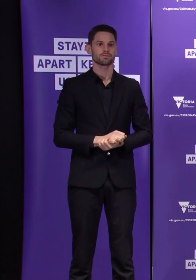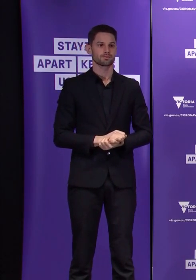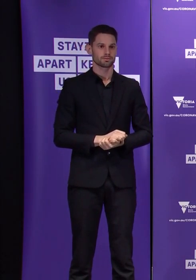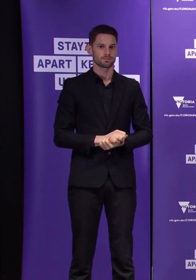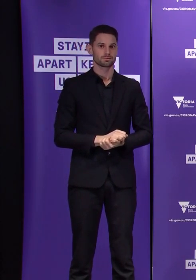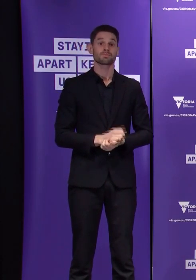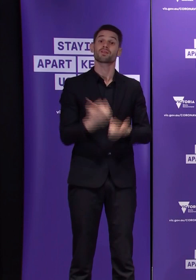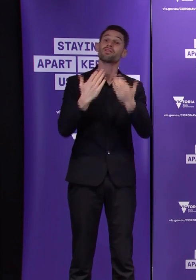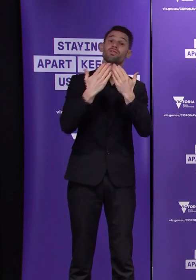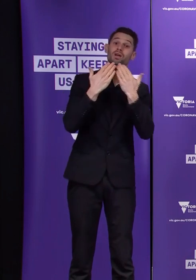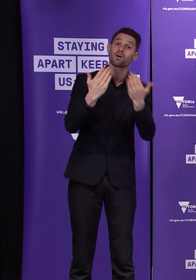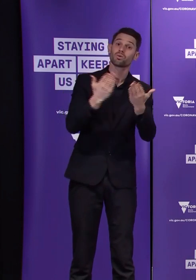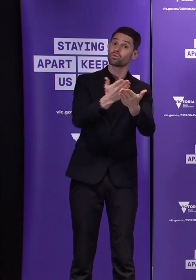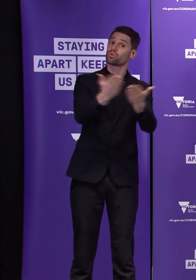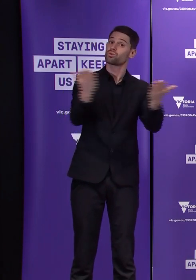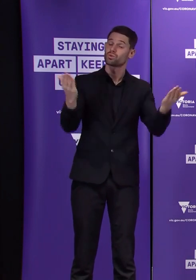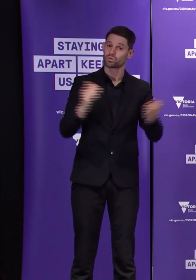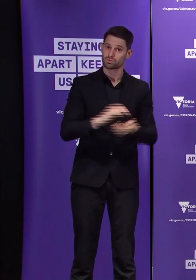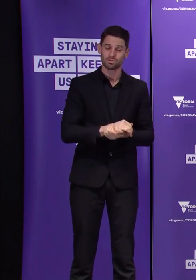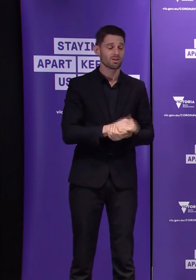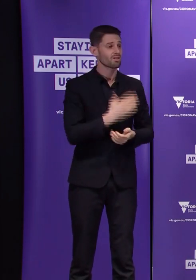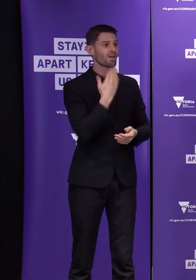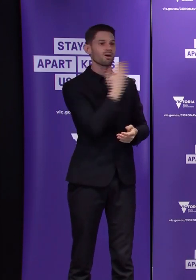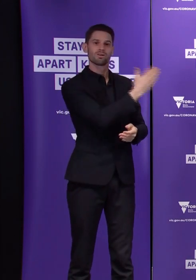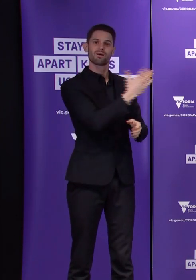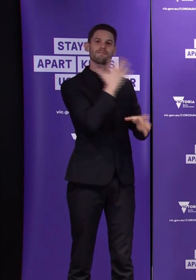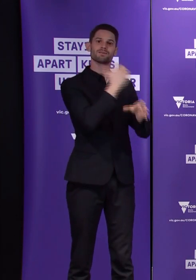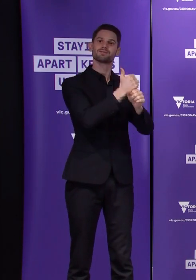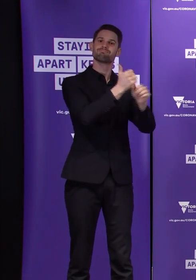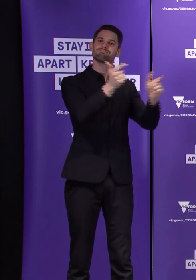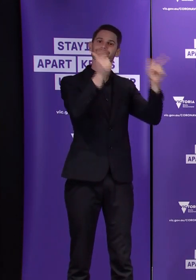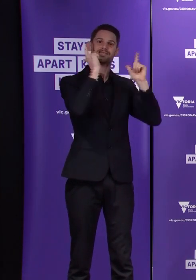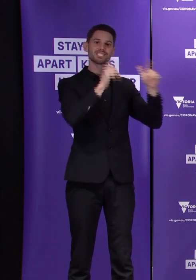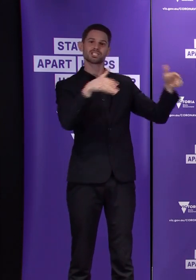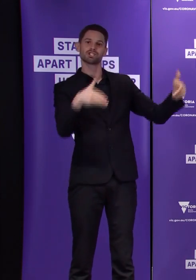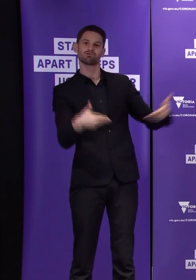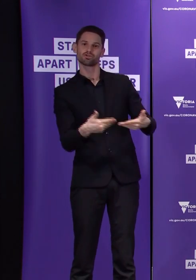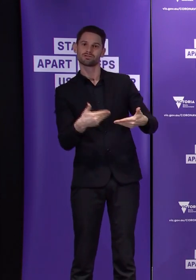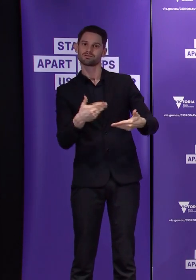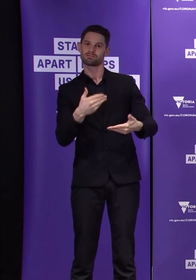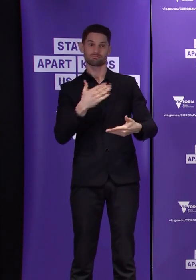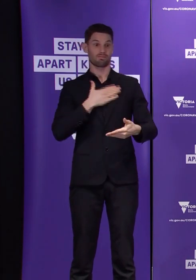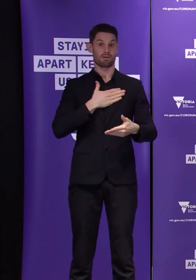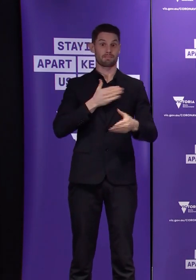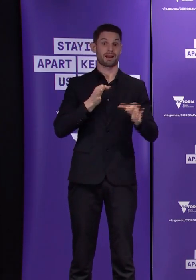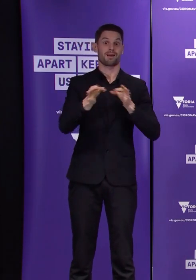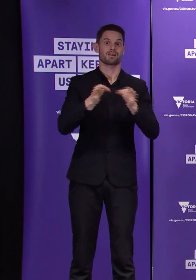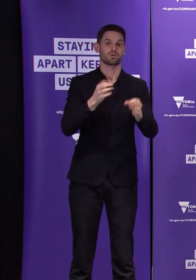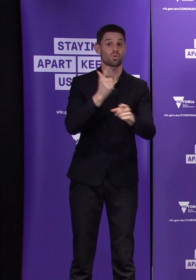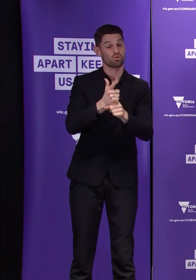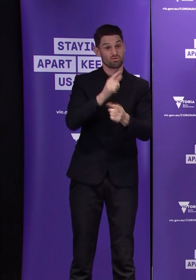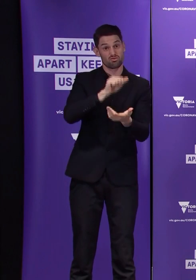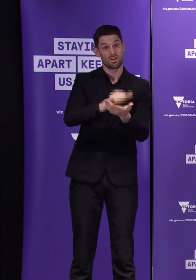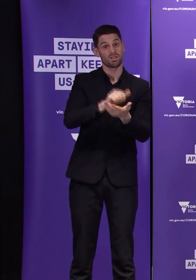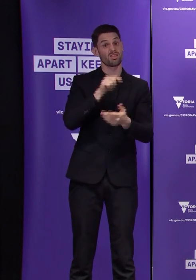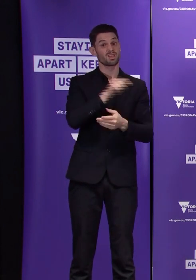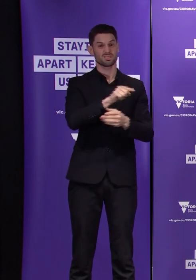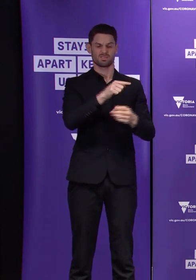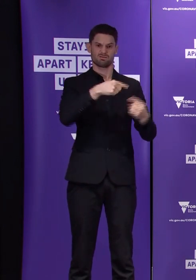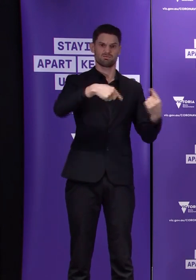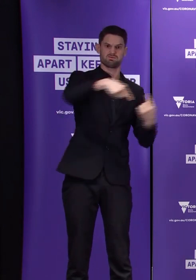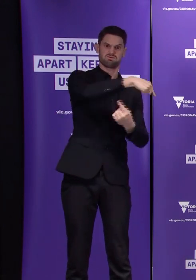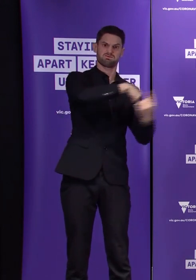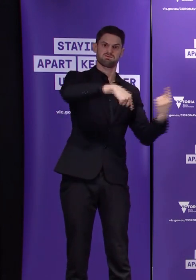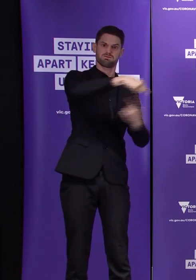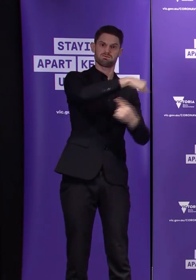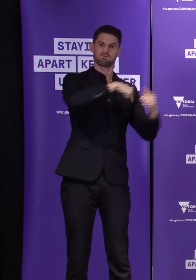Thank you all for being here as well. Thank you, Premier, for that introduction, which neatly sums up the fact that family violence response and our